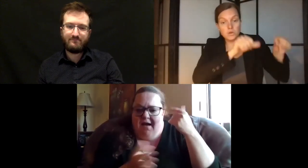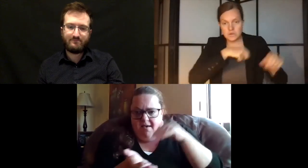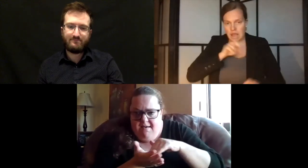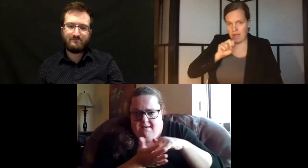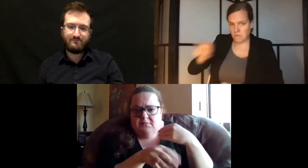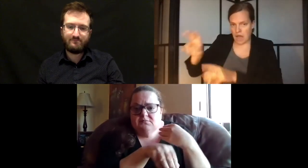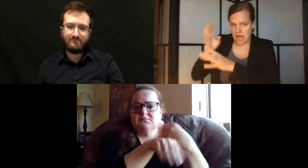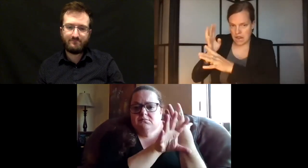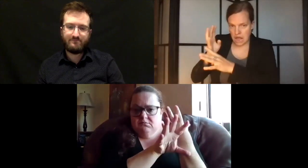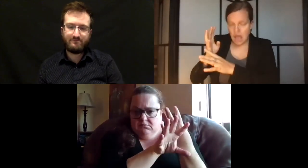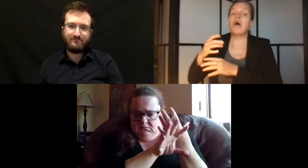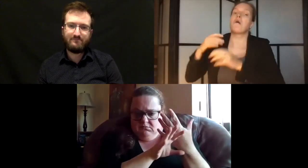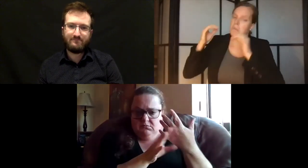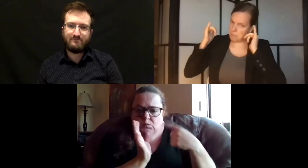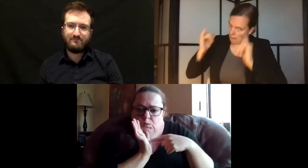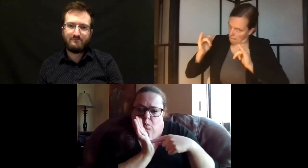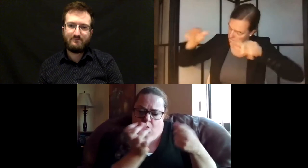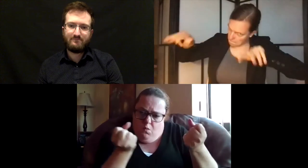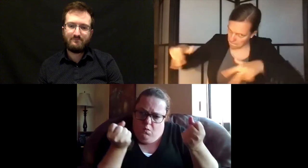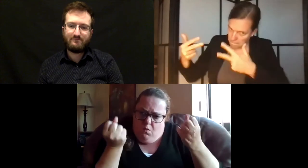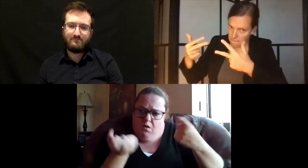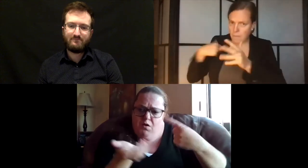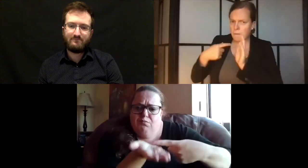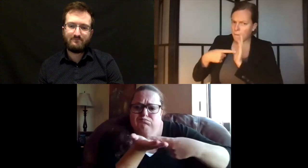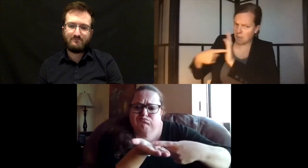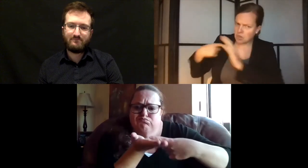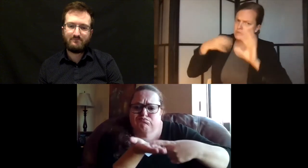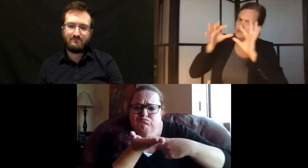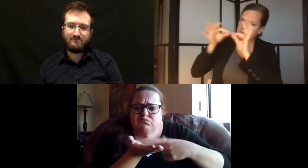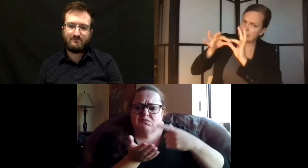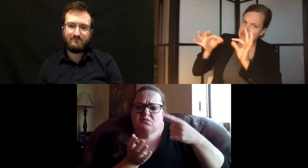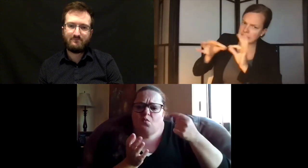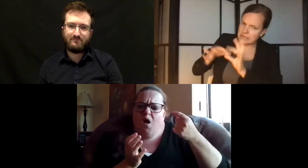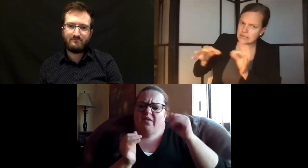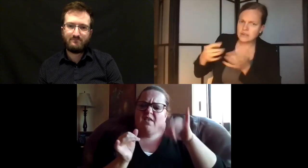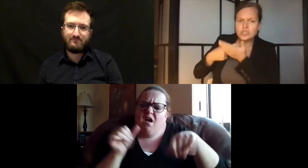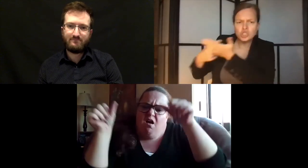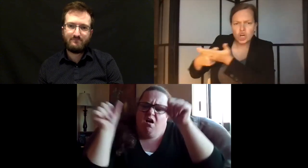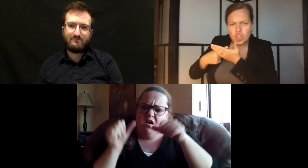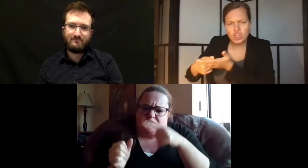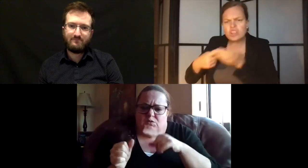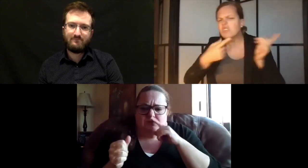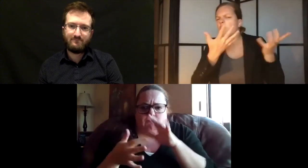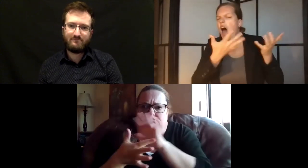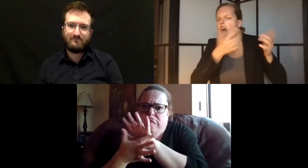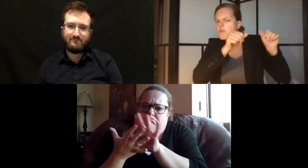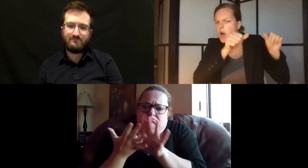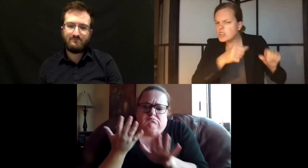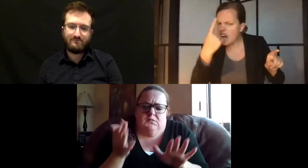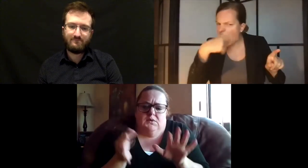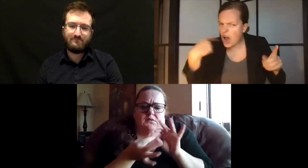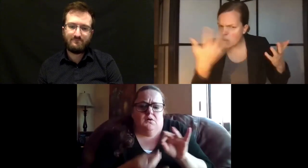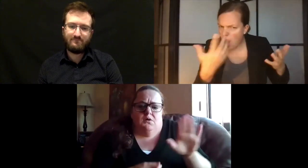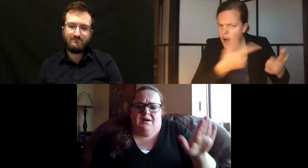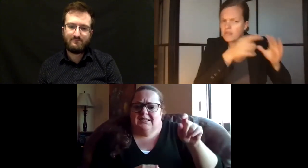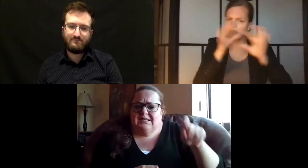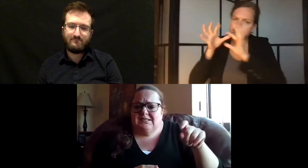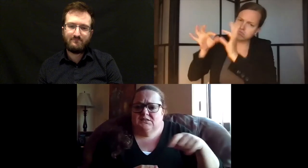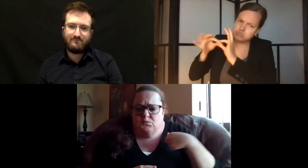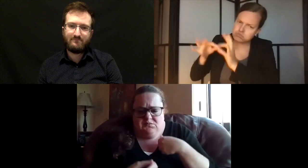a posting that I see and I send it to a client. We'll go online on Zoom and look at the posting